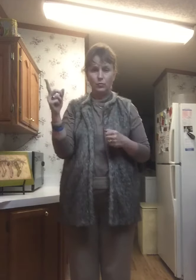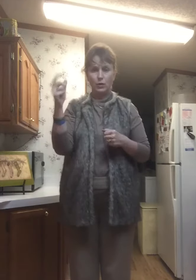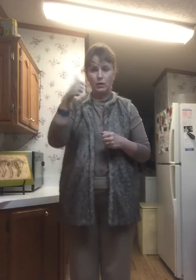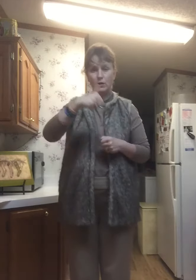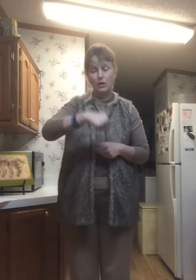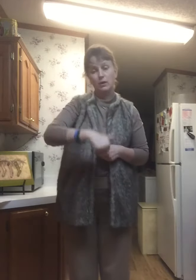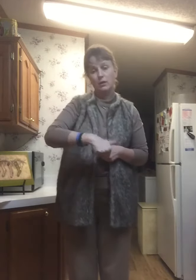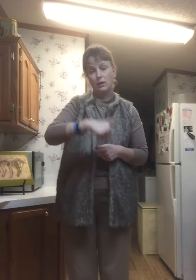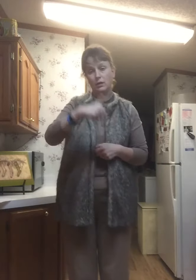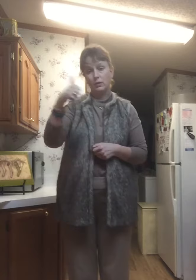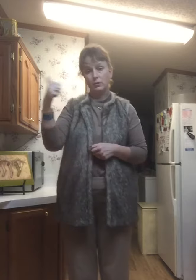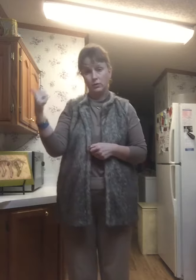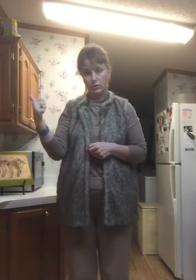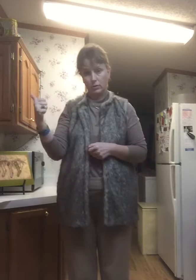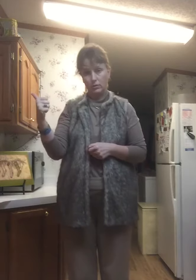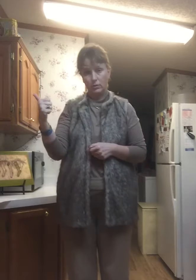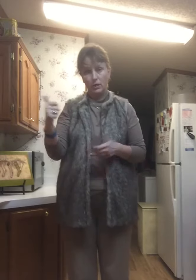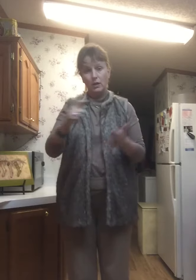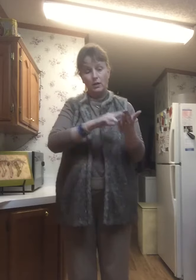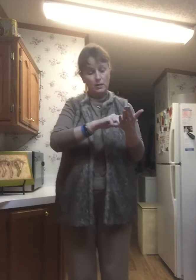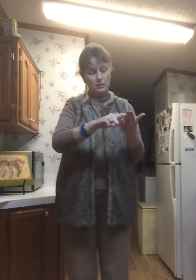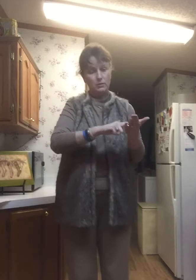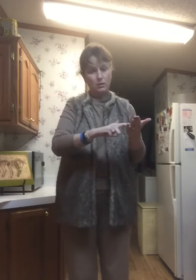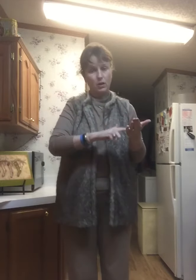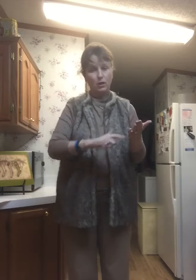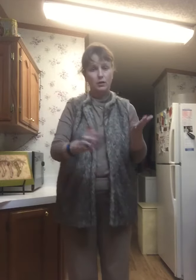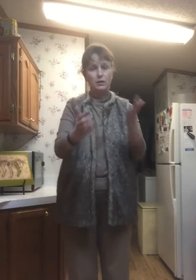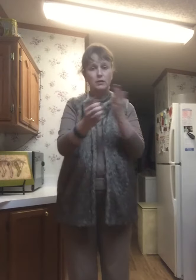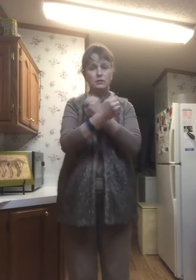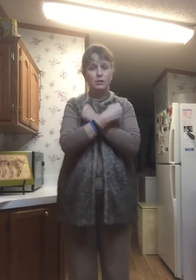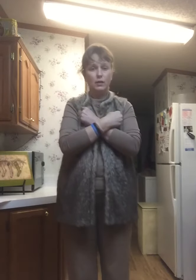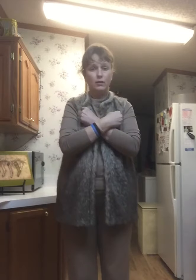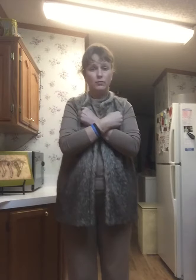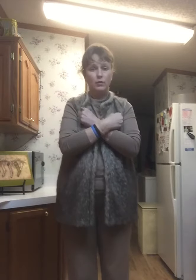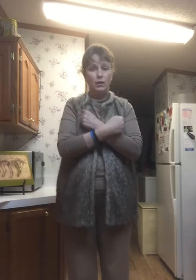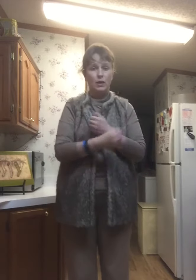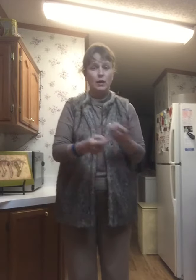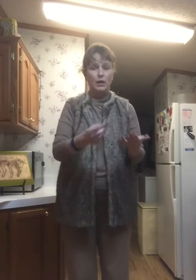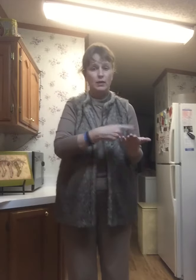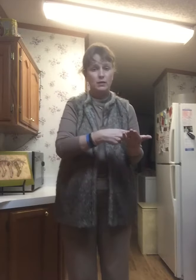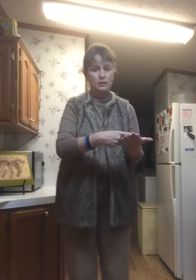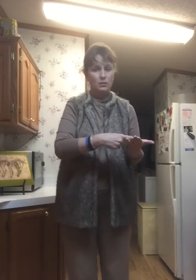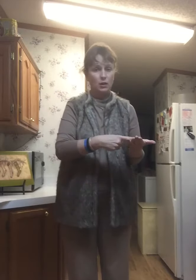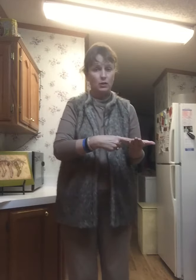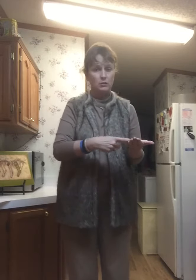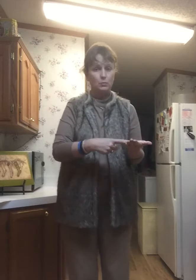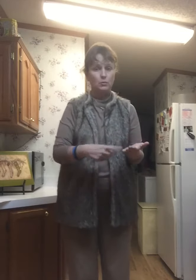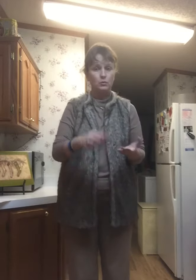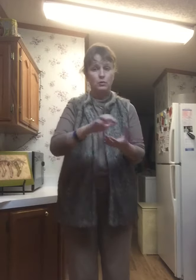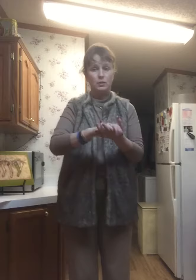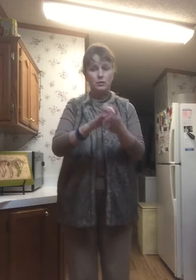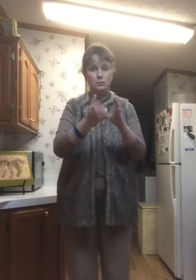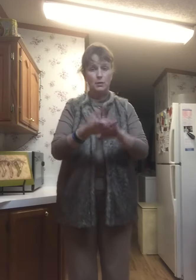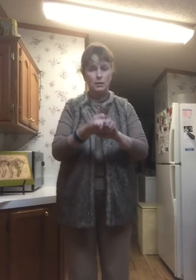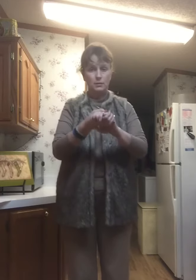one another. His law is love, and his gospel is